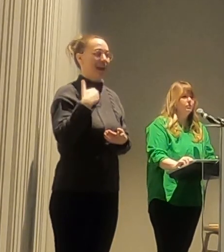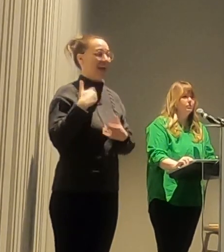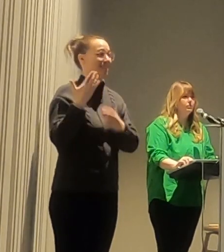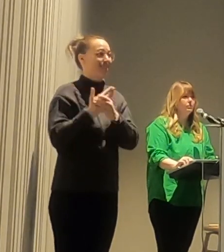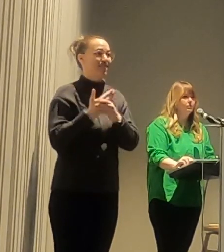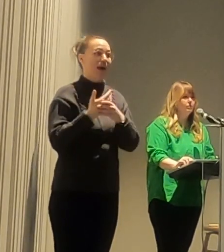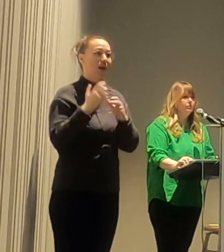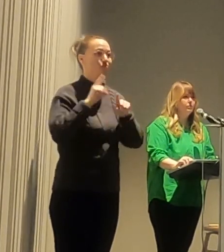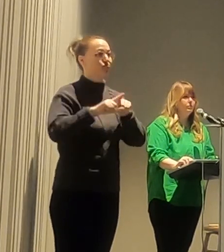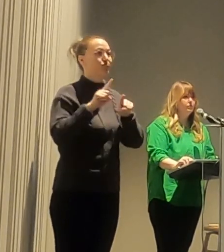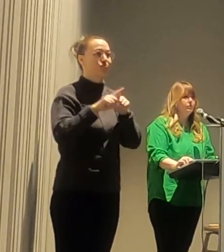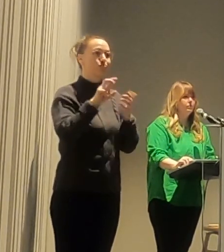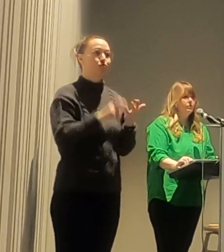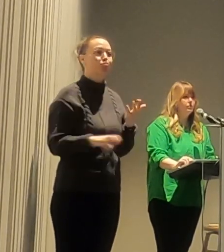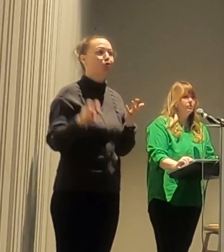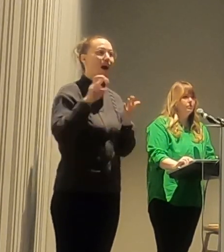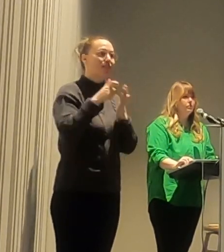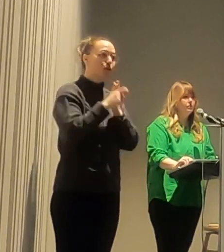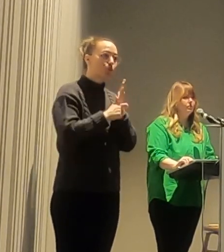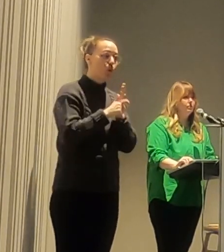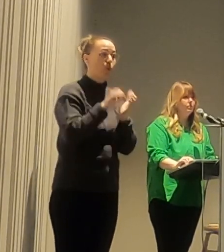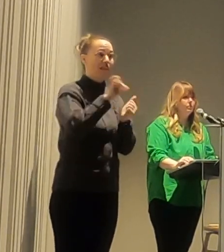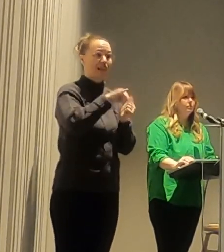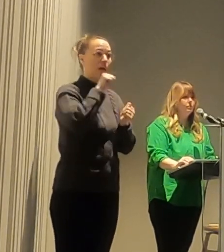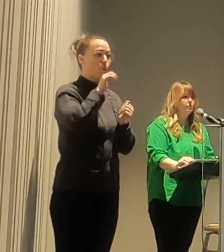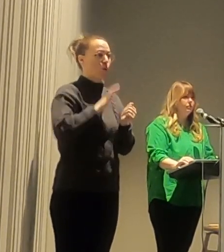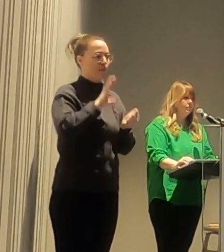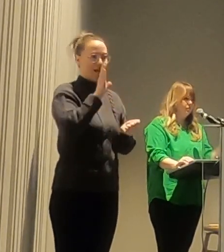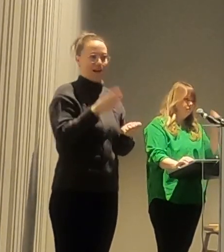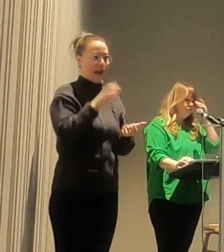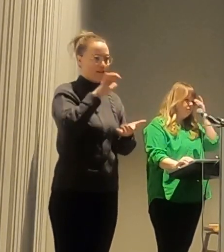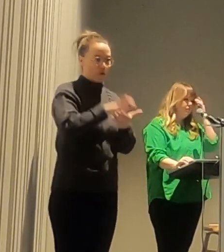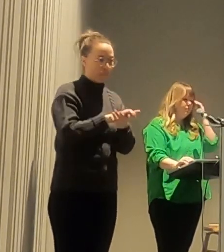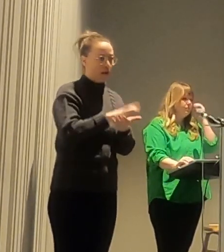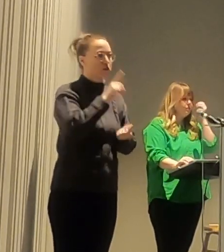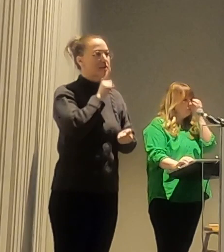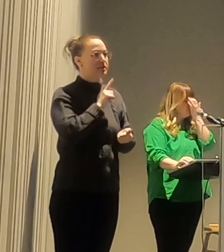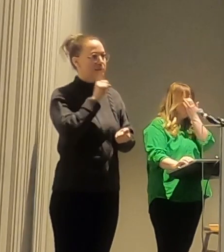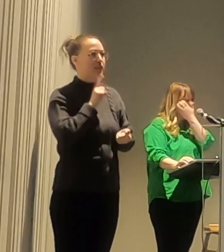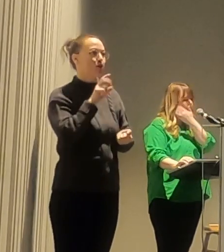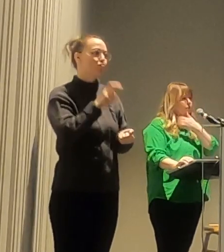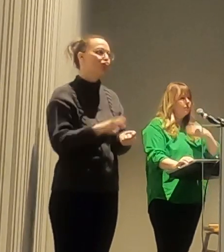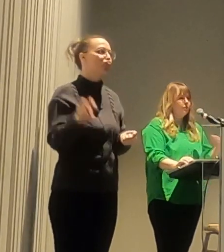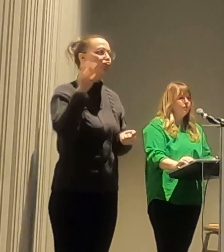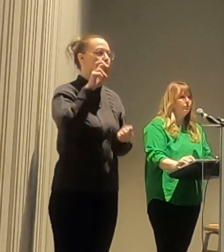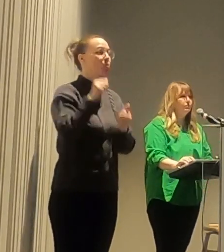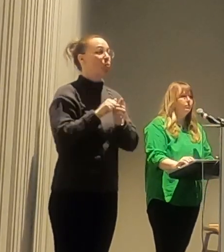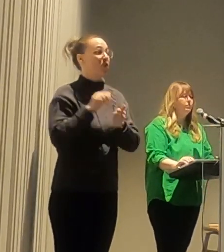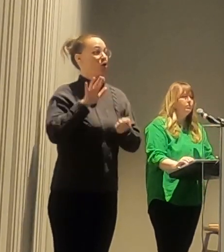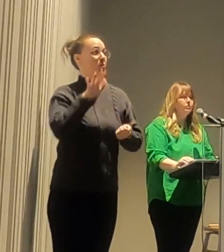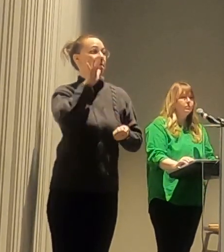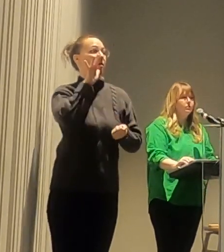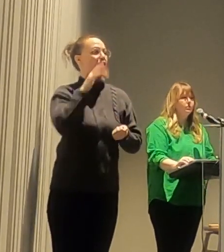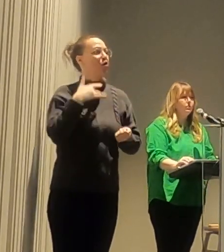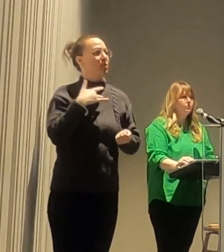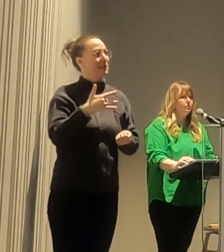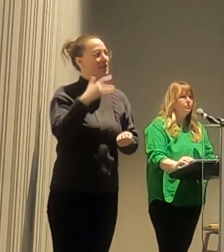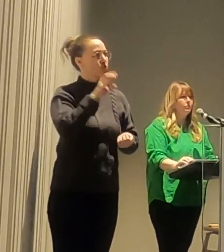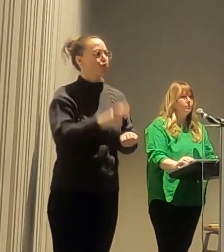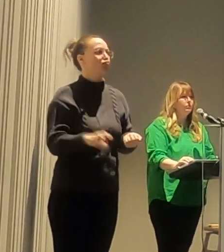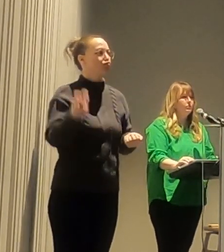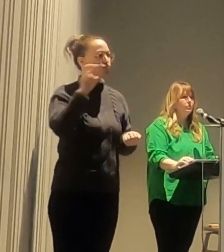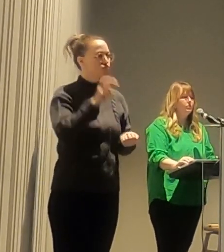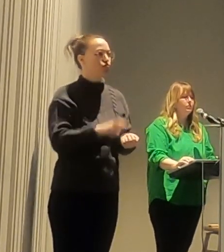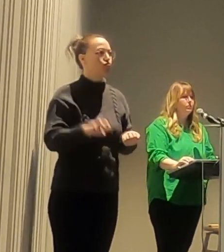brochures. She was a single woman. She never married or had children, but she would go with her mother on these travels, and they're documented